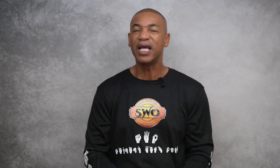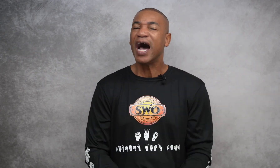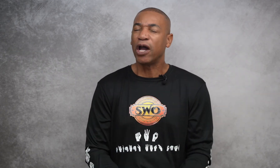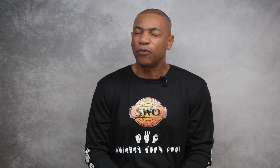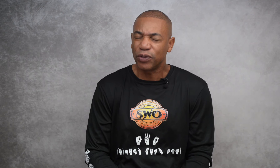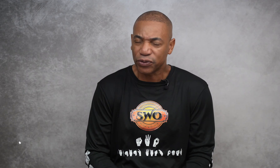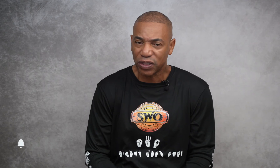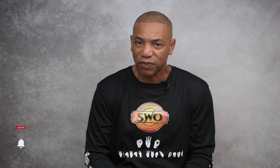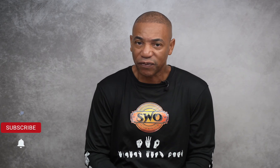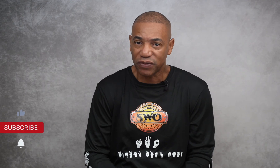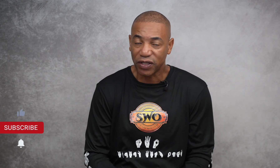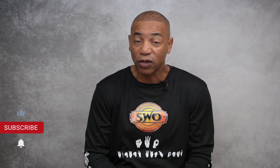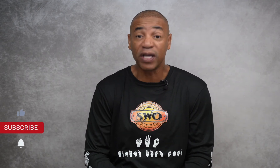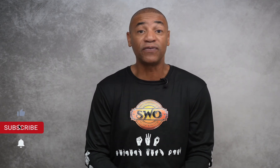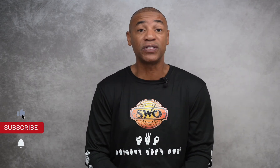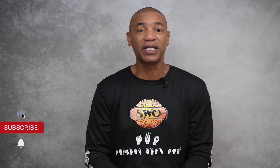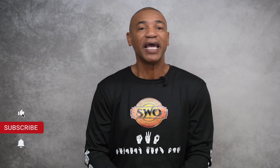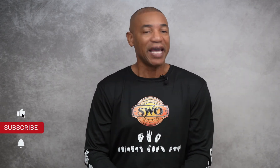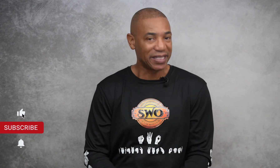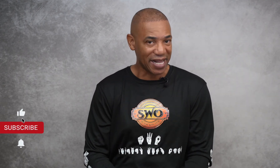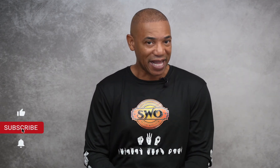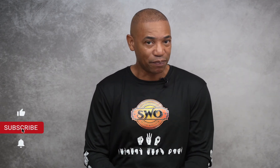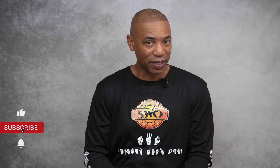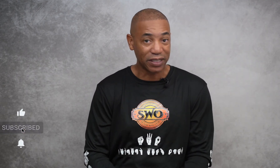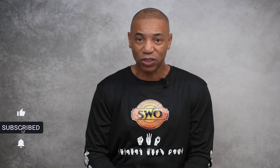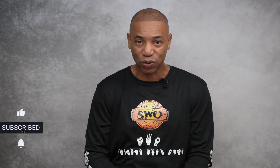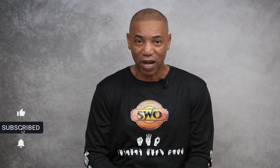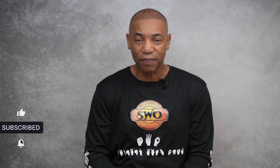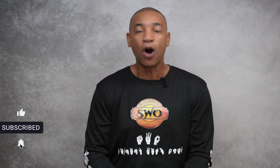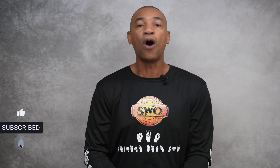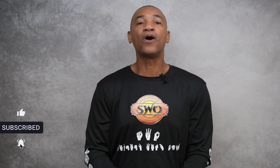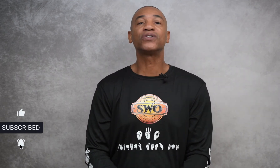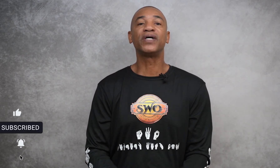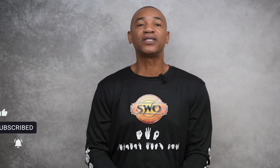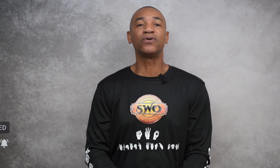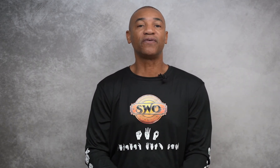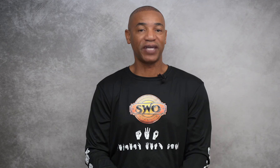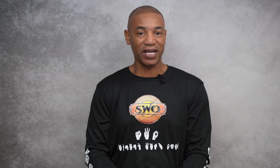I hope you learned something from this video. If you did, hit that like button and subscribe. Also, hit the notification